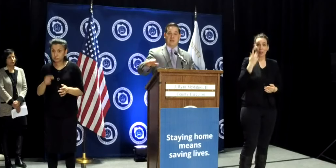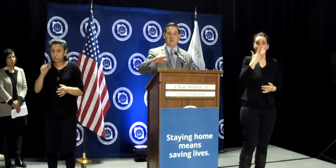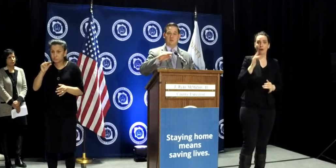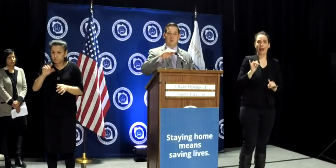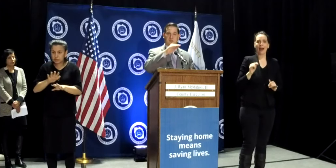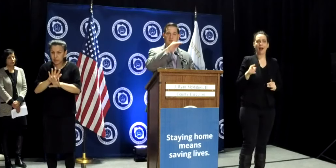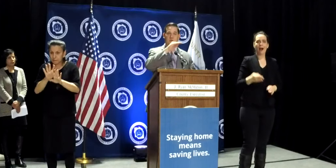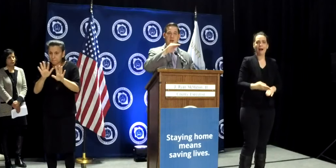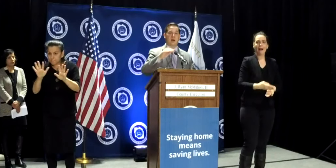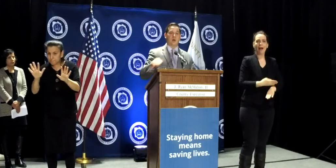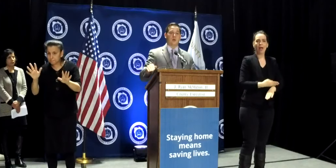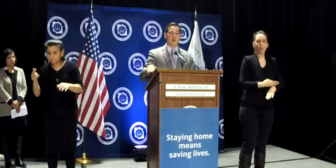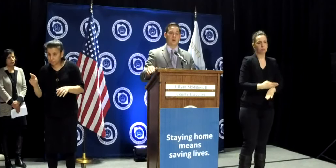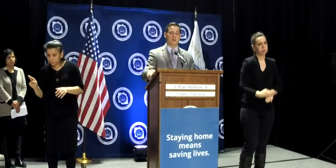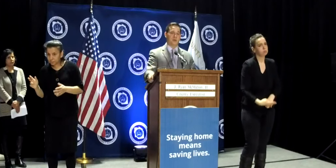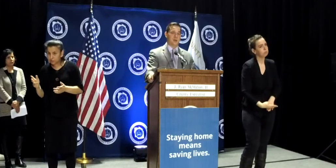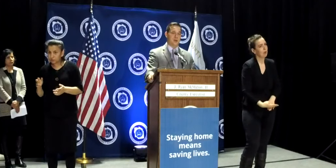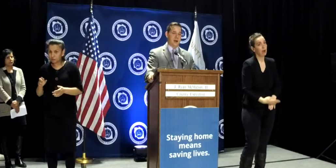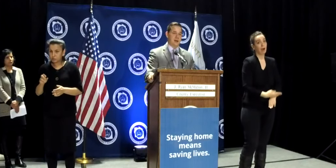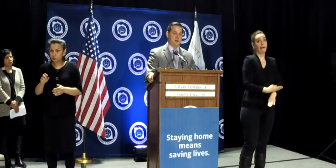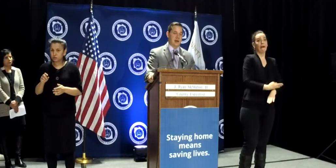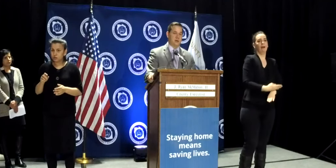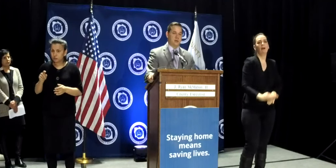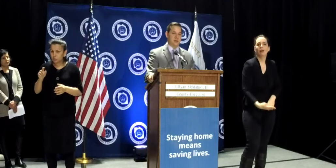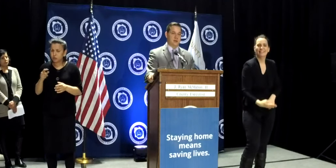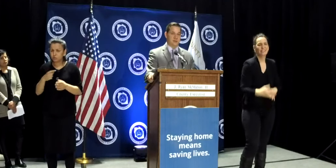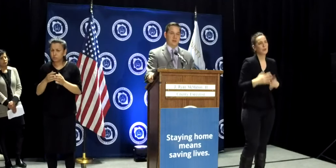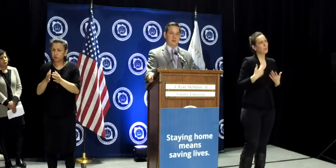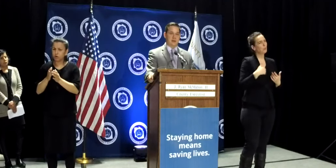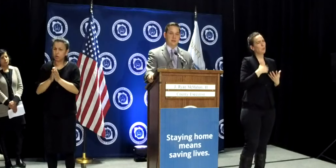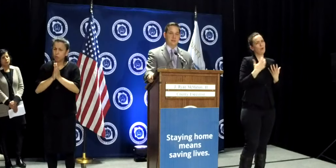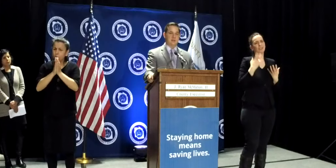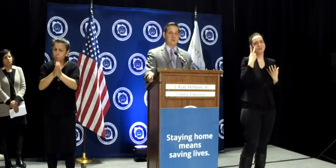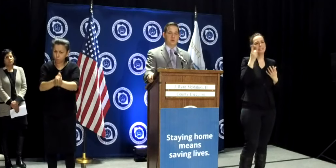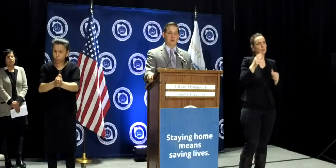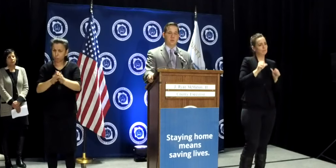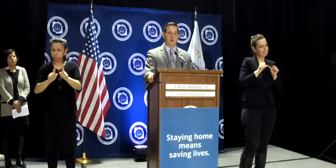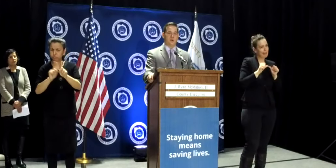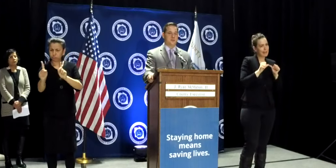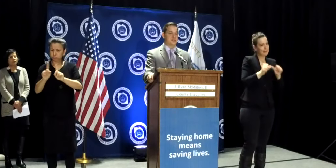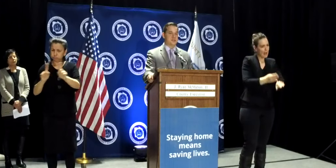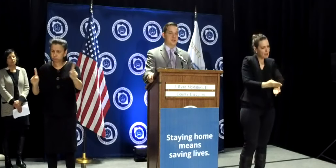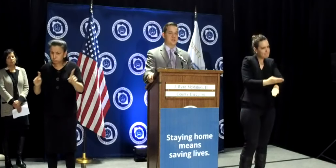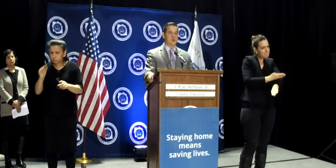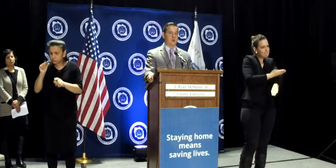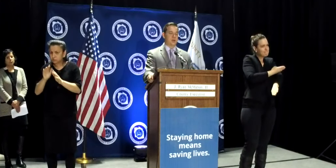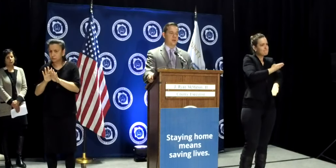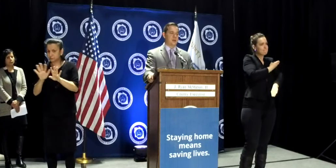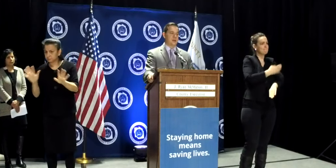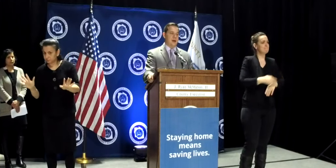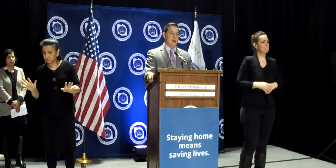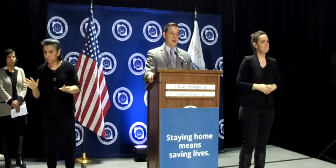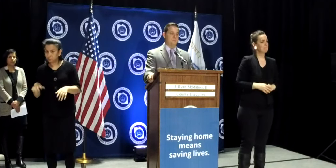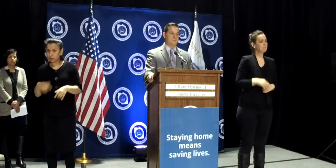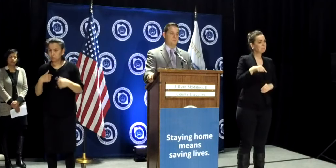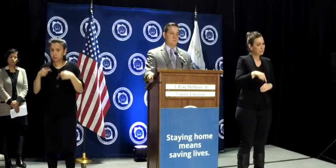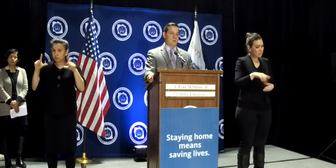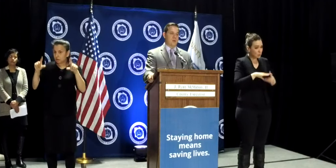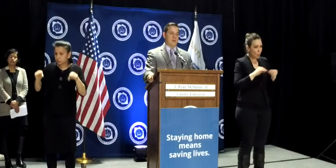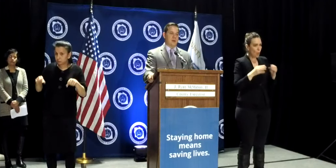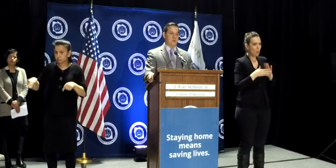things we're asking for. Let's create our own curve in Onondaga County. Let this story be one of a success story.